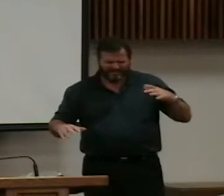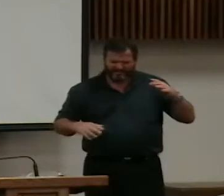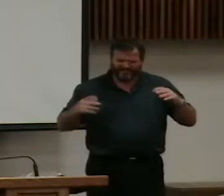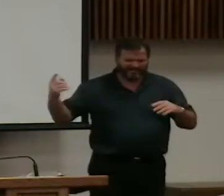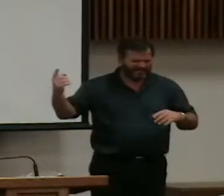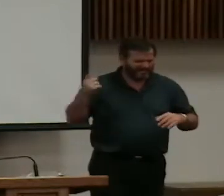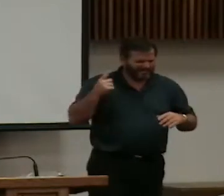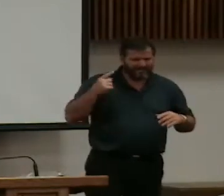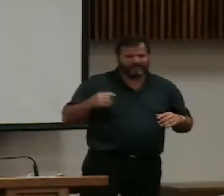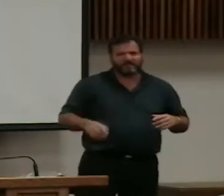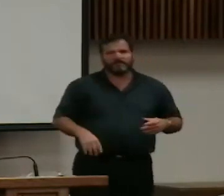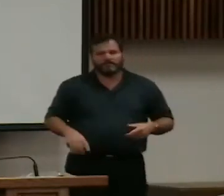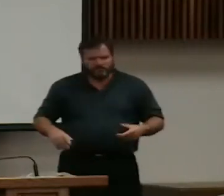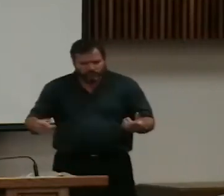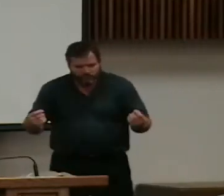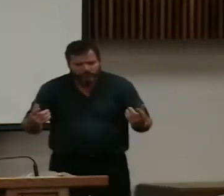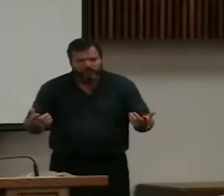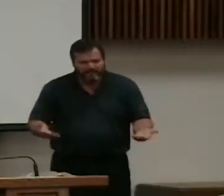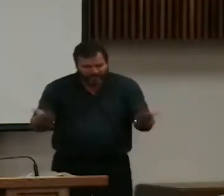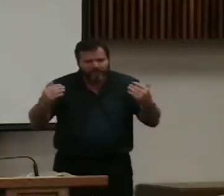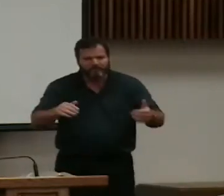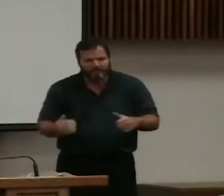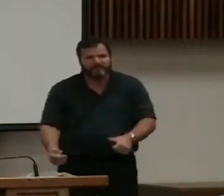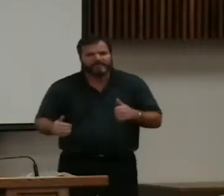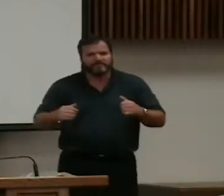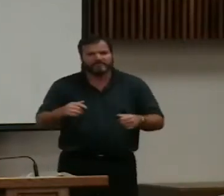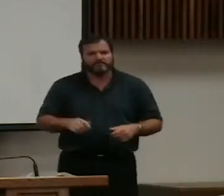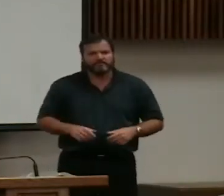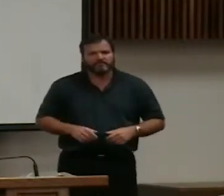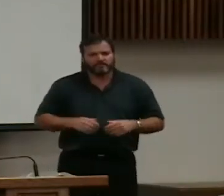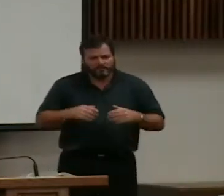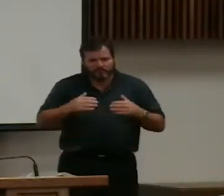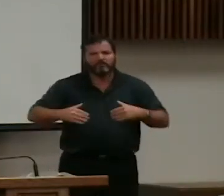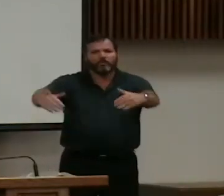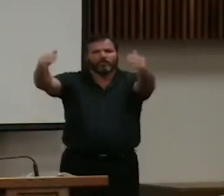couldn't see. Somebody came to him. What are you doing? Get up and be baptized.